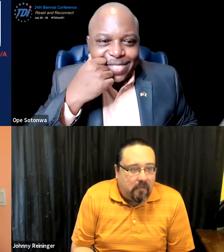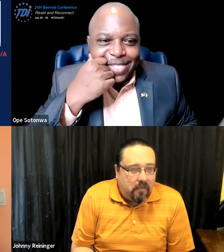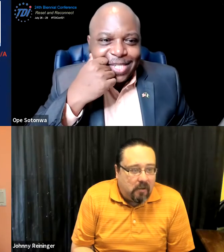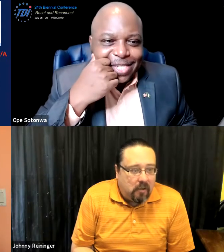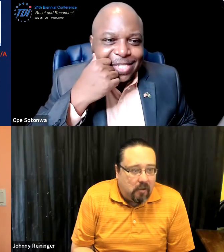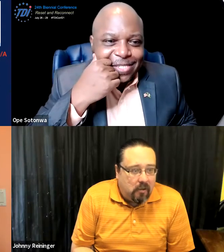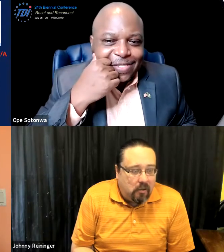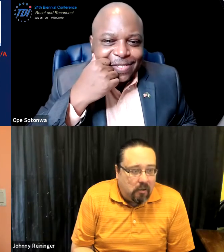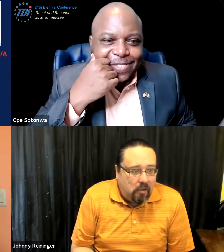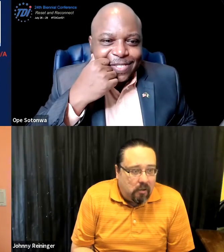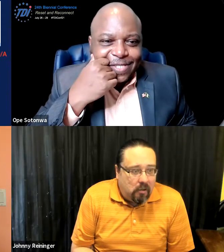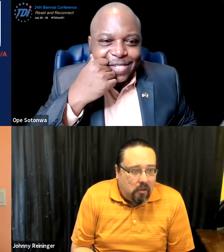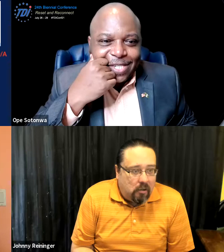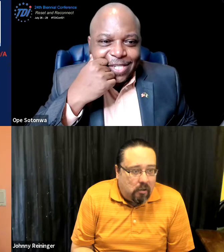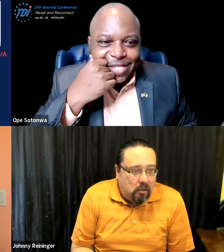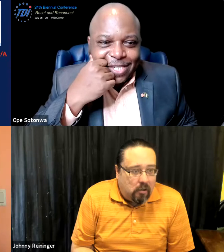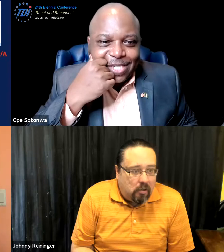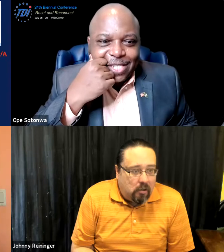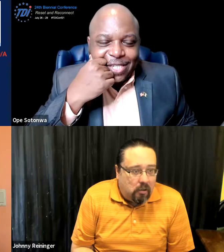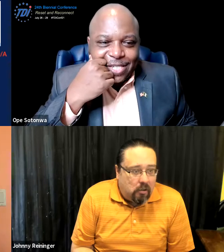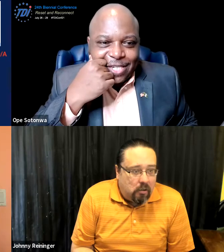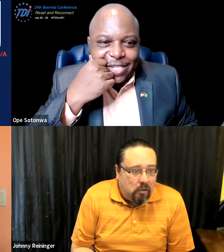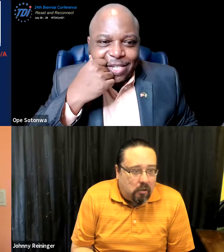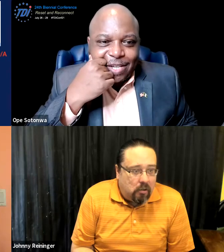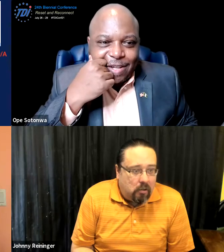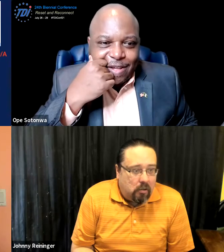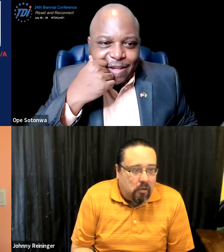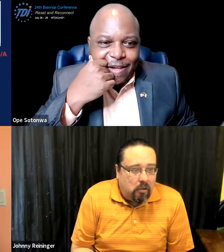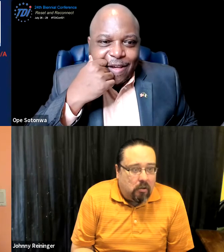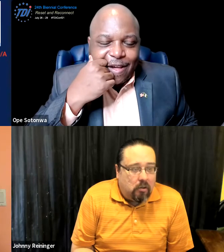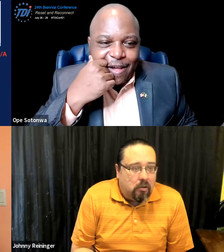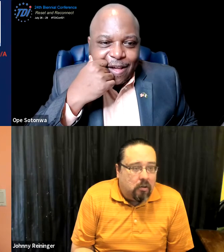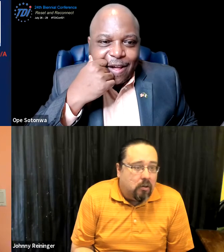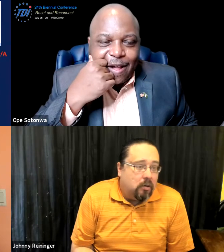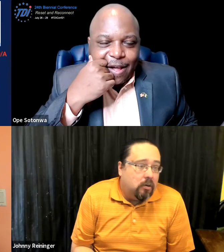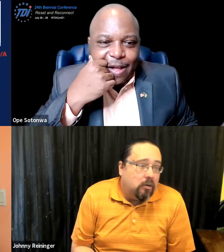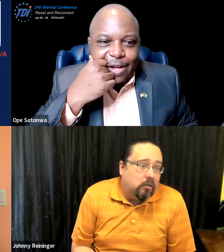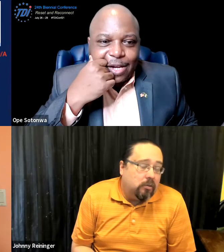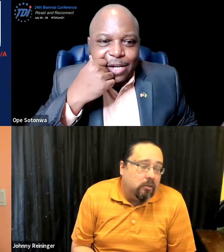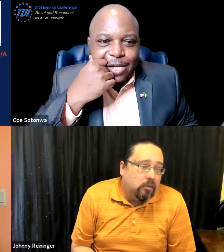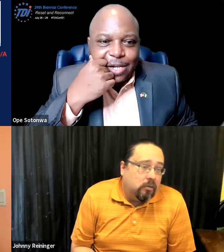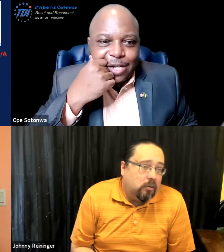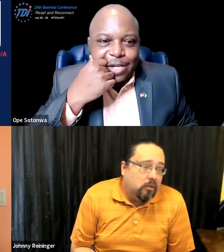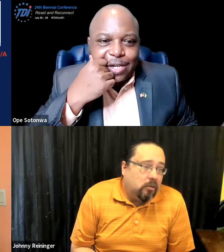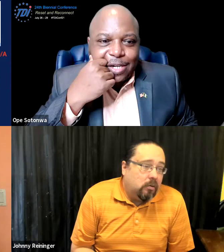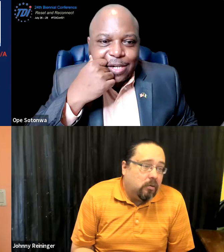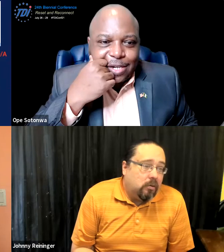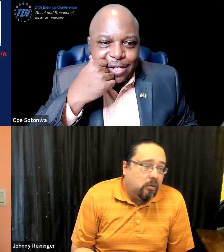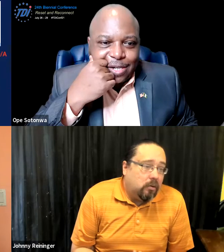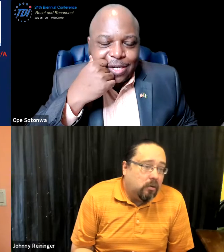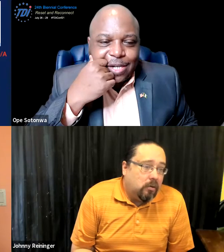Rogelio, I definitely agree with that comment. For example, when we have discussions about the